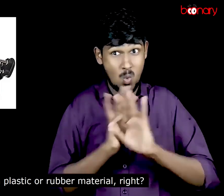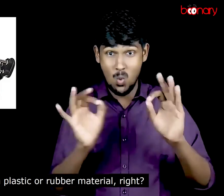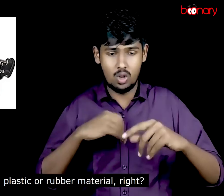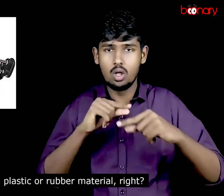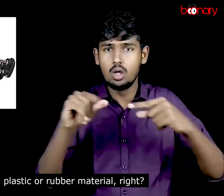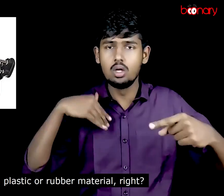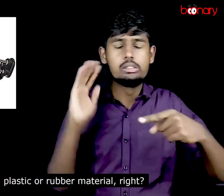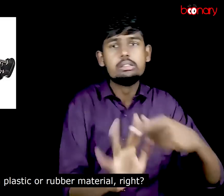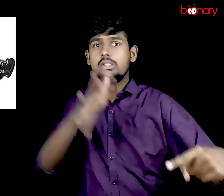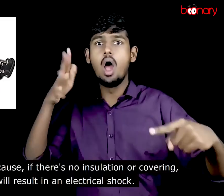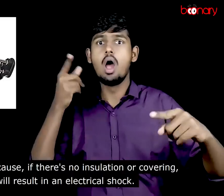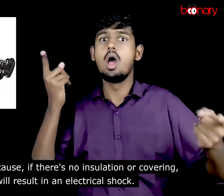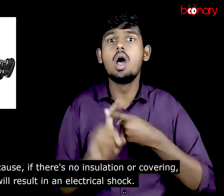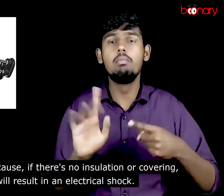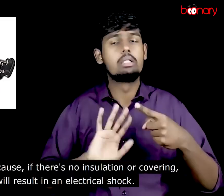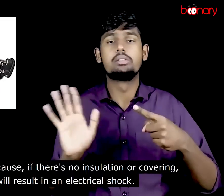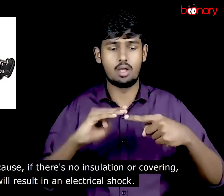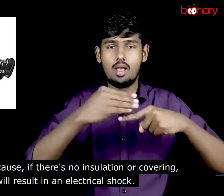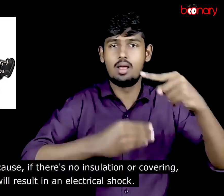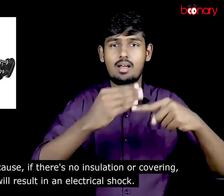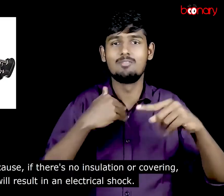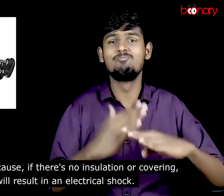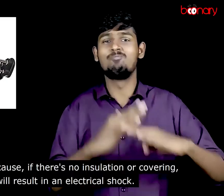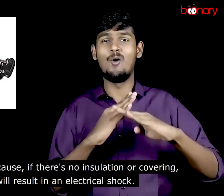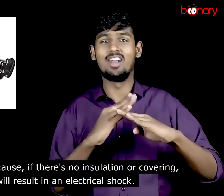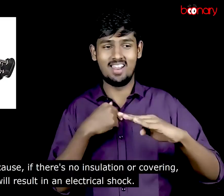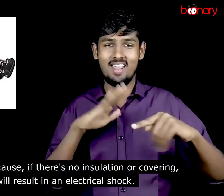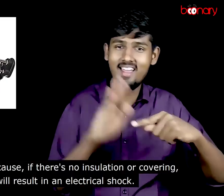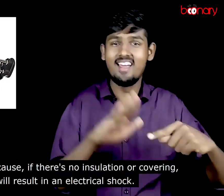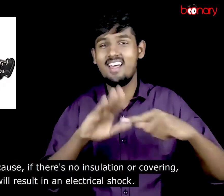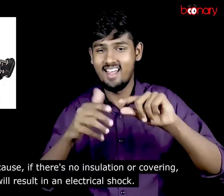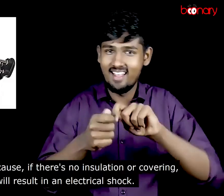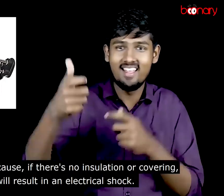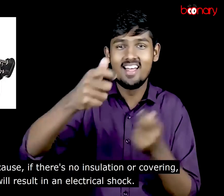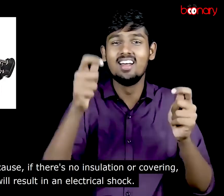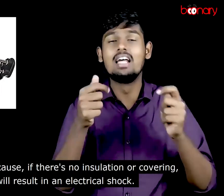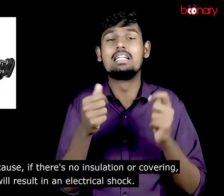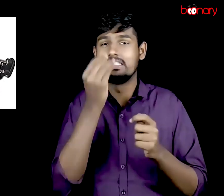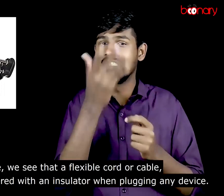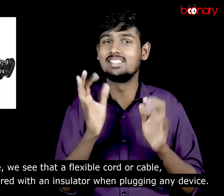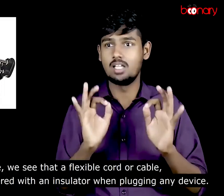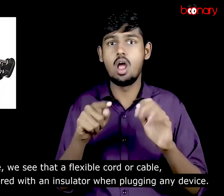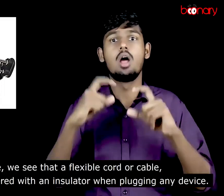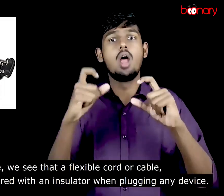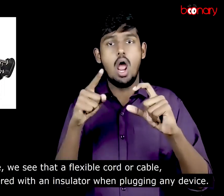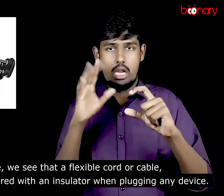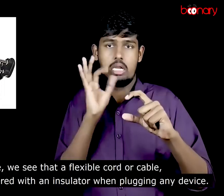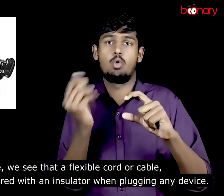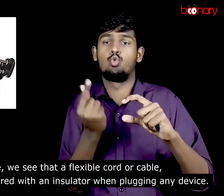rubber material, right? Why so? Because if there's no insulation or covering, it will result in an electrical shock. Therefore, we see that a flexible cord